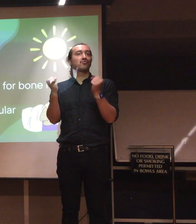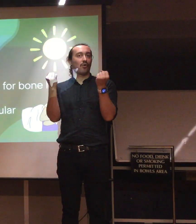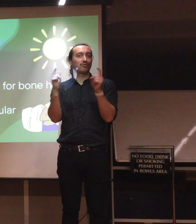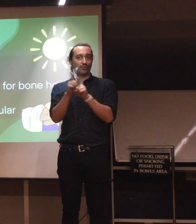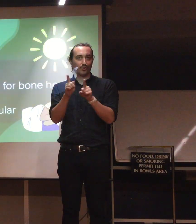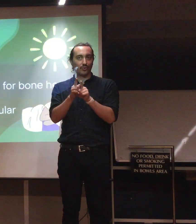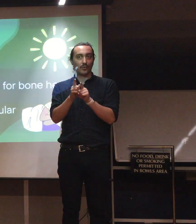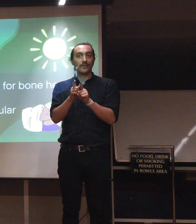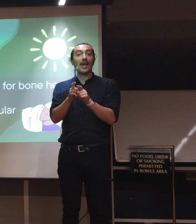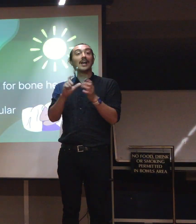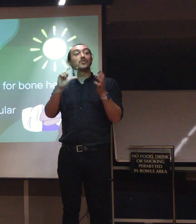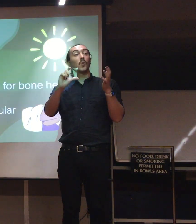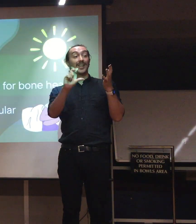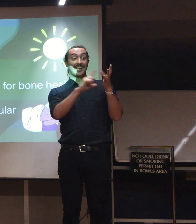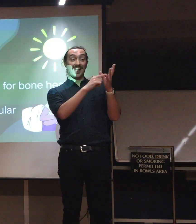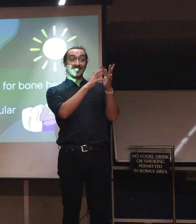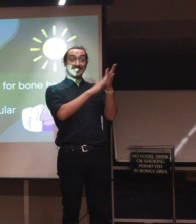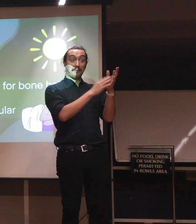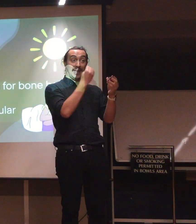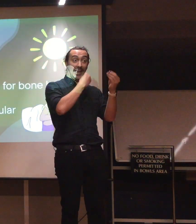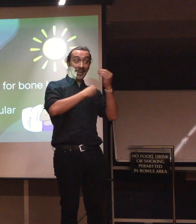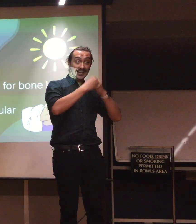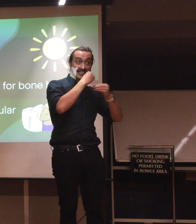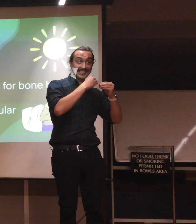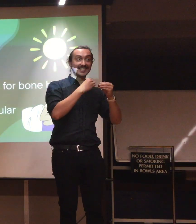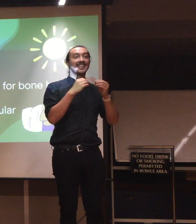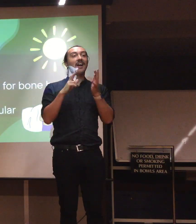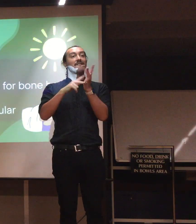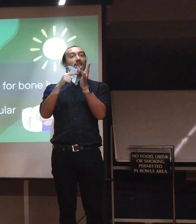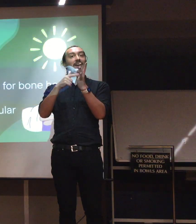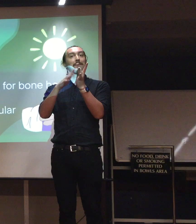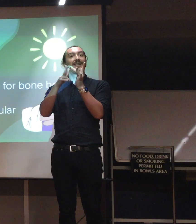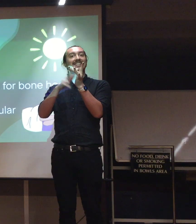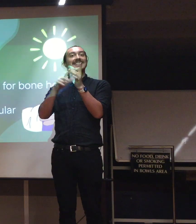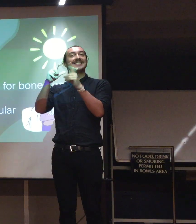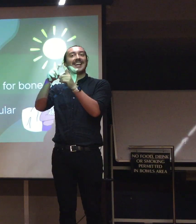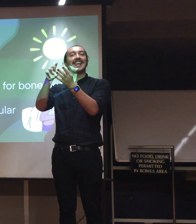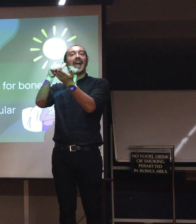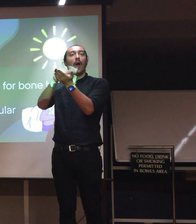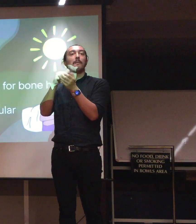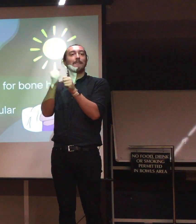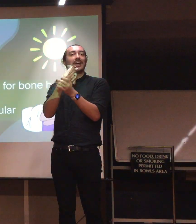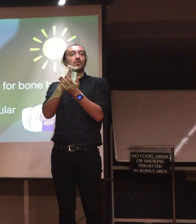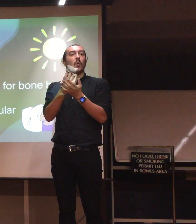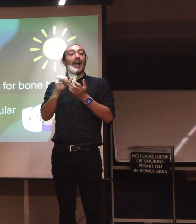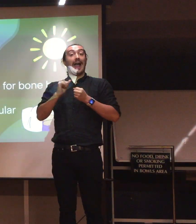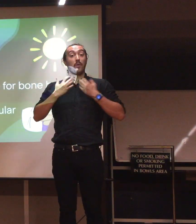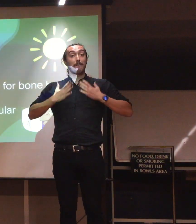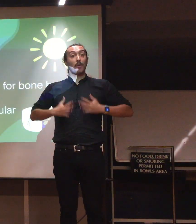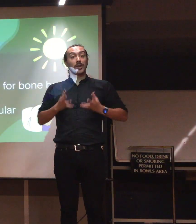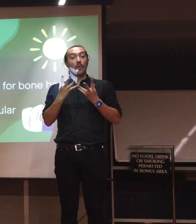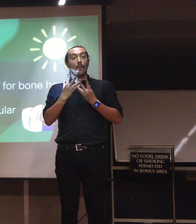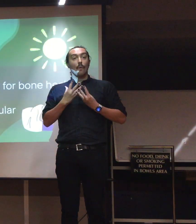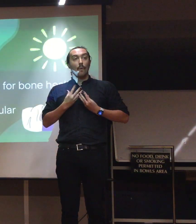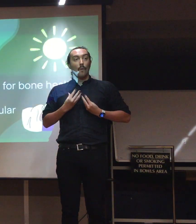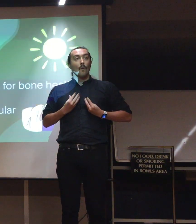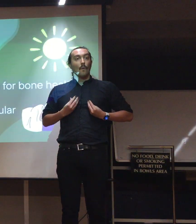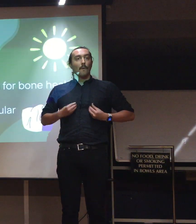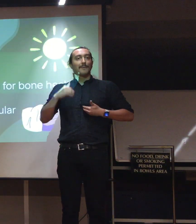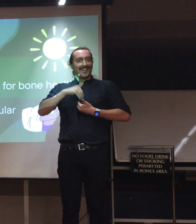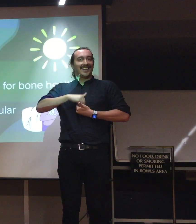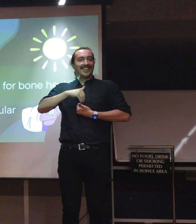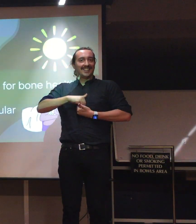absorb the calcium that we're getting from the dairy. And I'm seeing some nods. So everyone across this already?